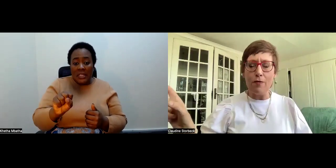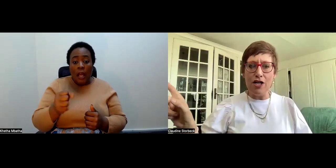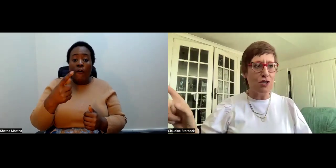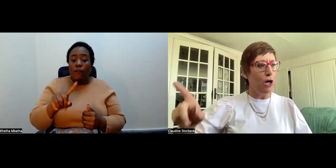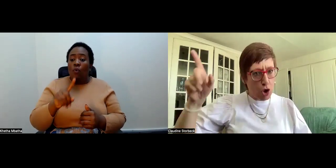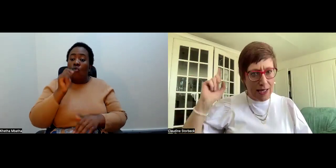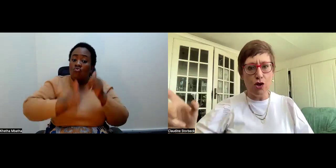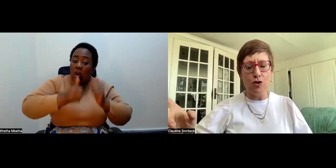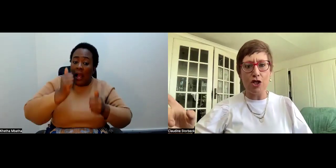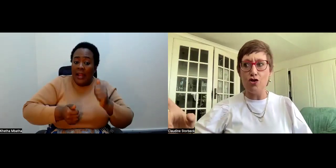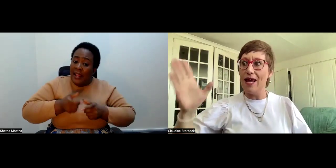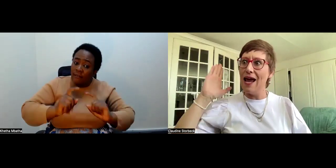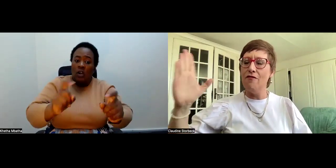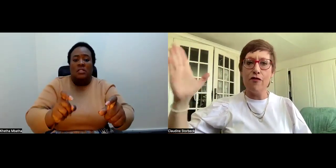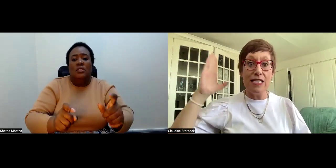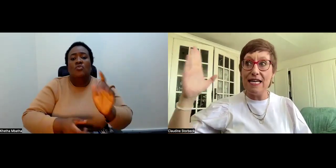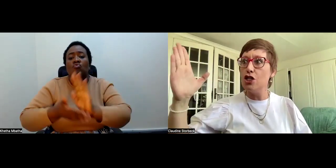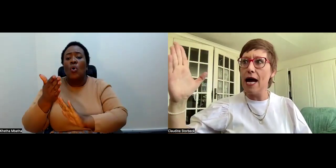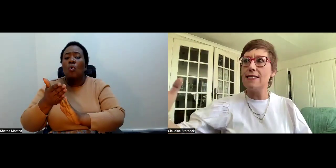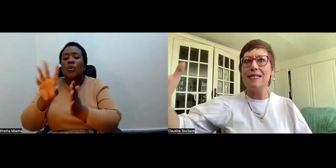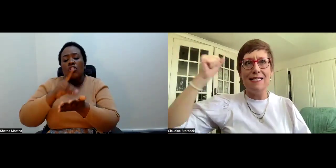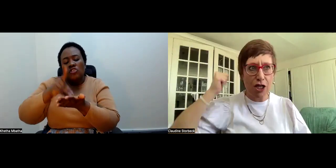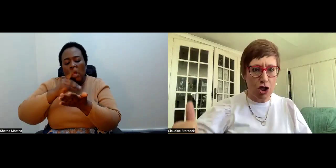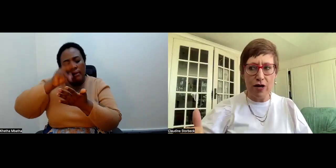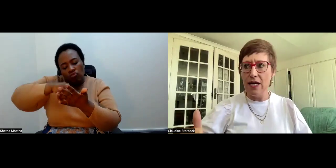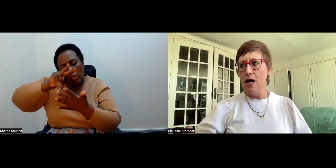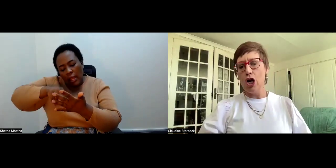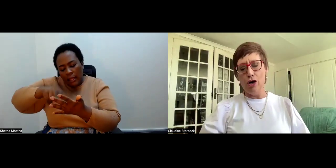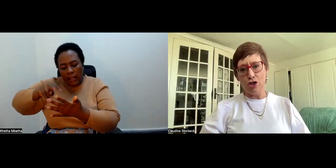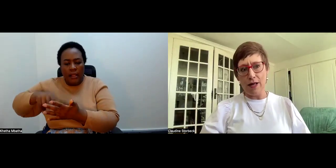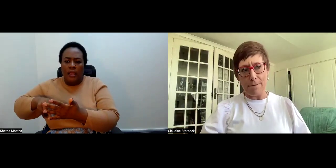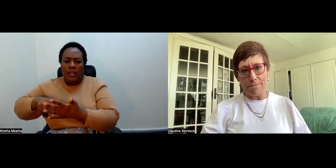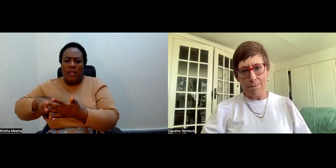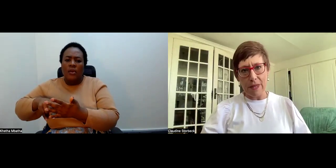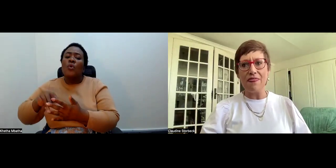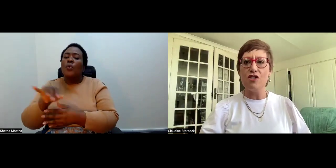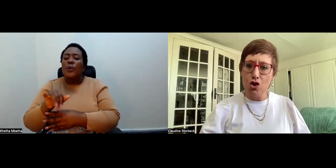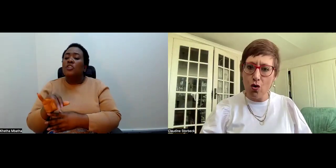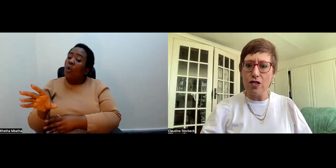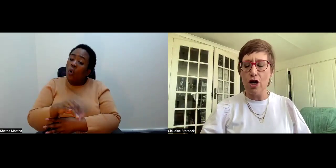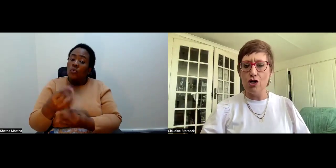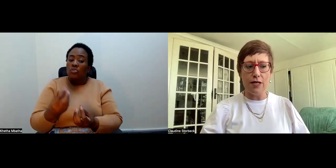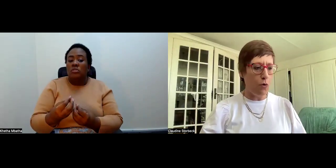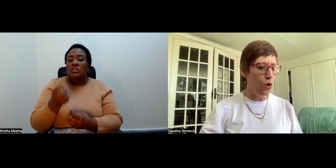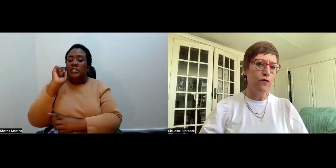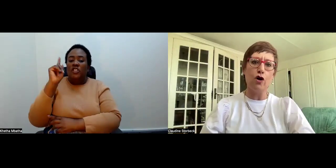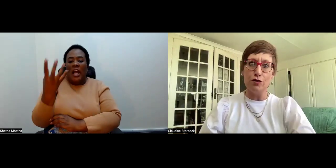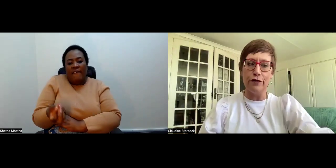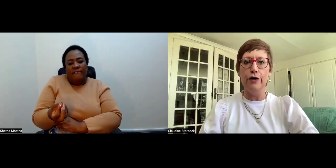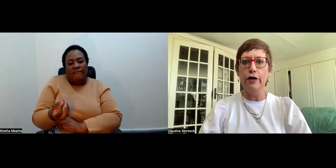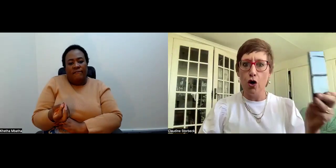the preparation by looking in your dictionary. Every teacher has a dictionary close to them, a thesaurus close to